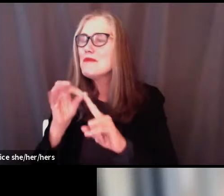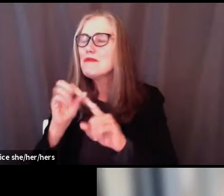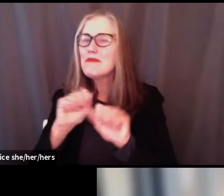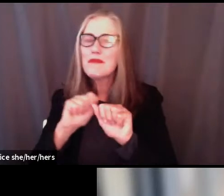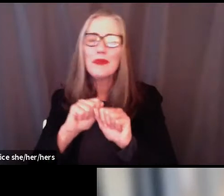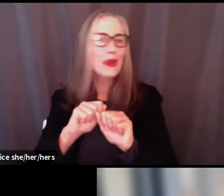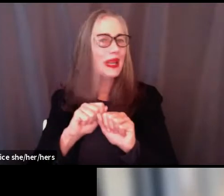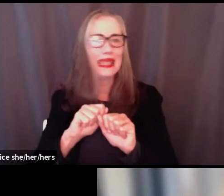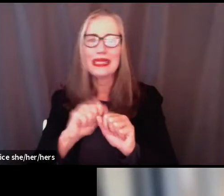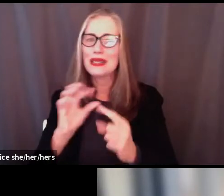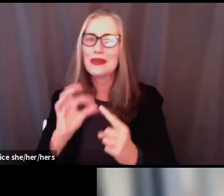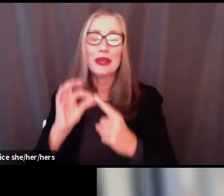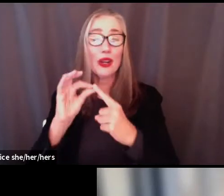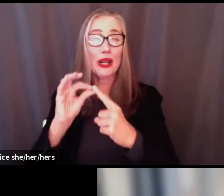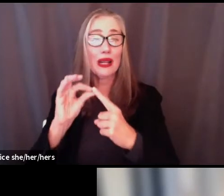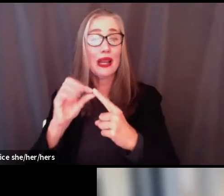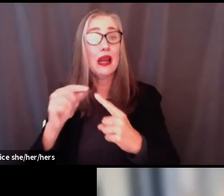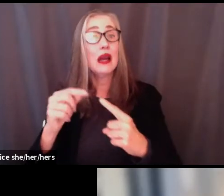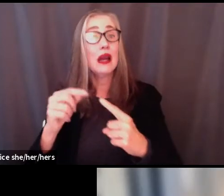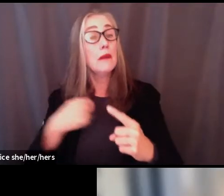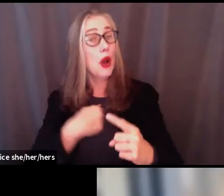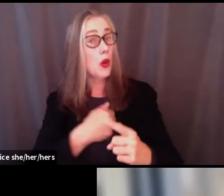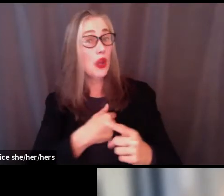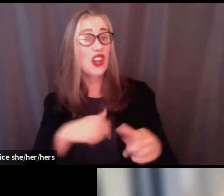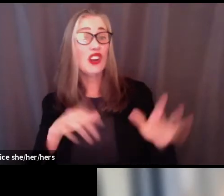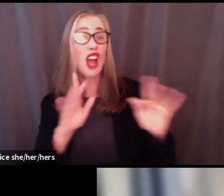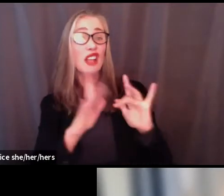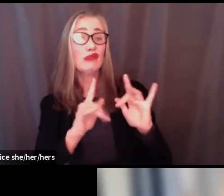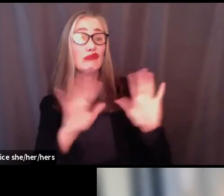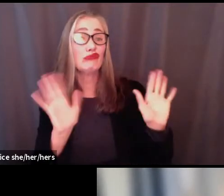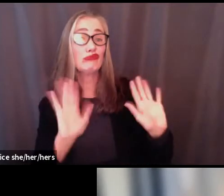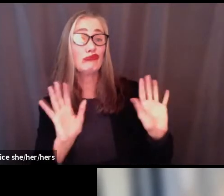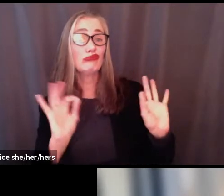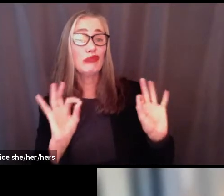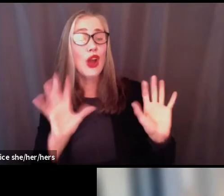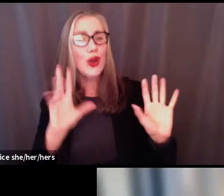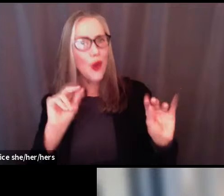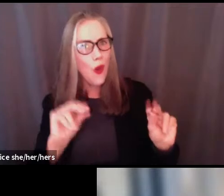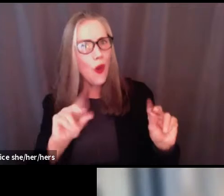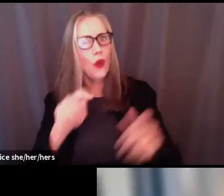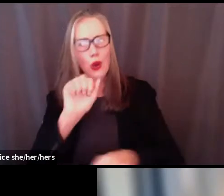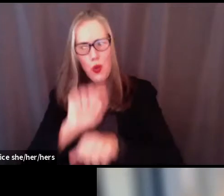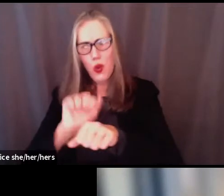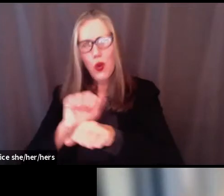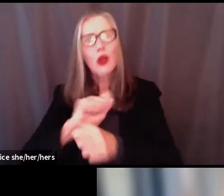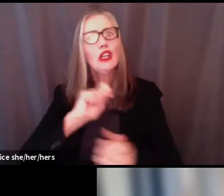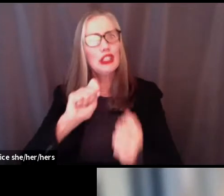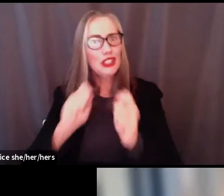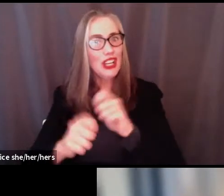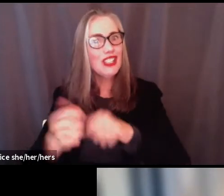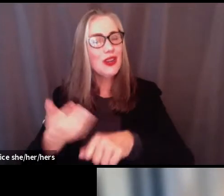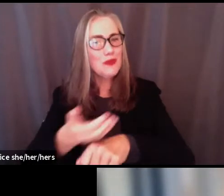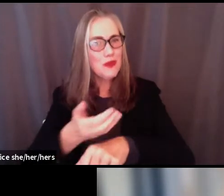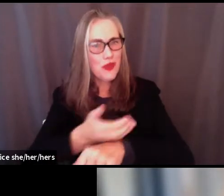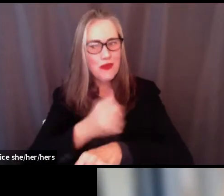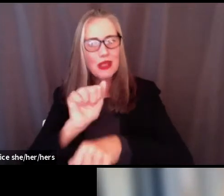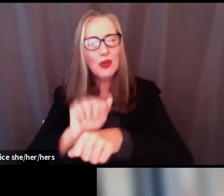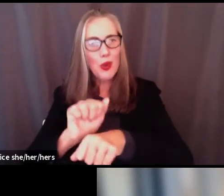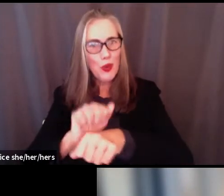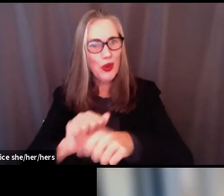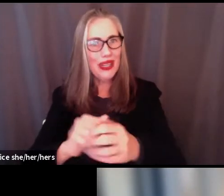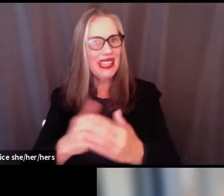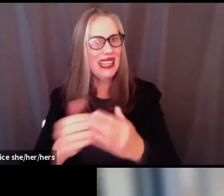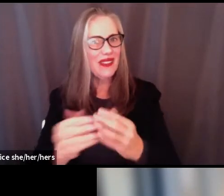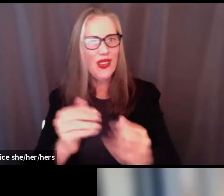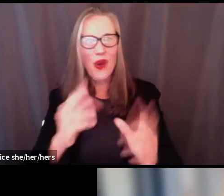not busy making changes and improvements. At this time, I'd like to